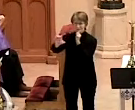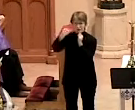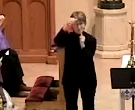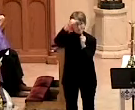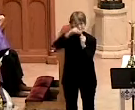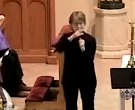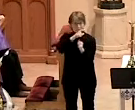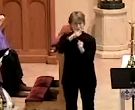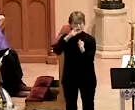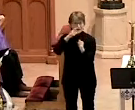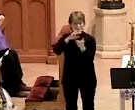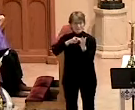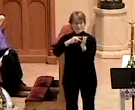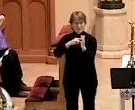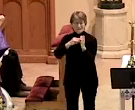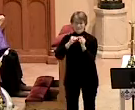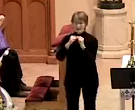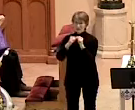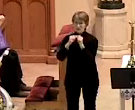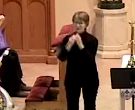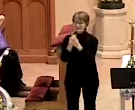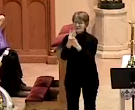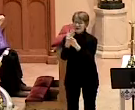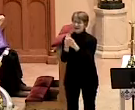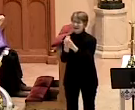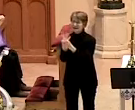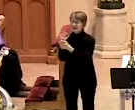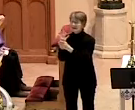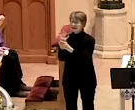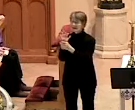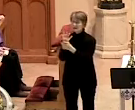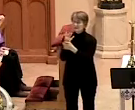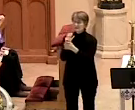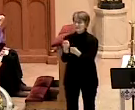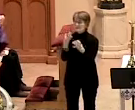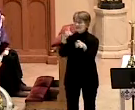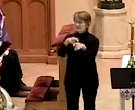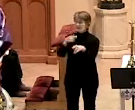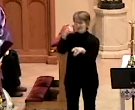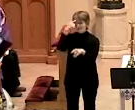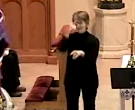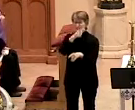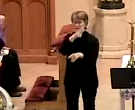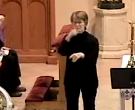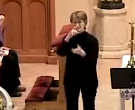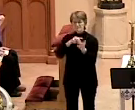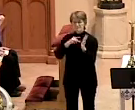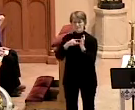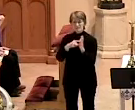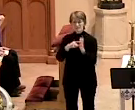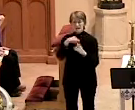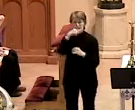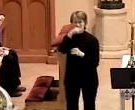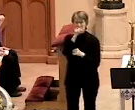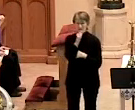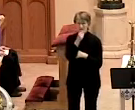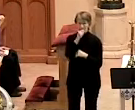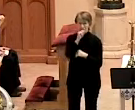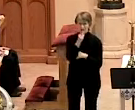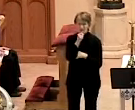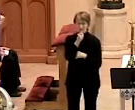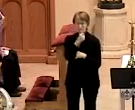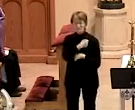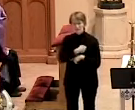eternal spring. That's what Lent means. We oftentimes think Lent means it's suffering and